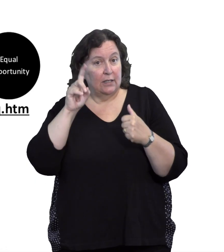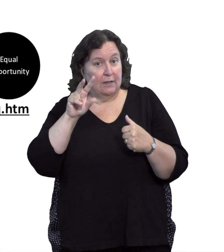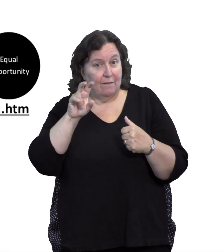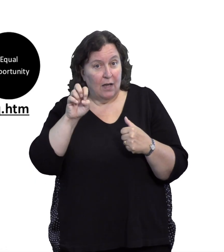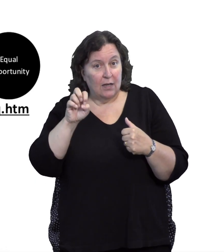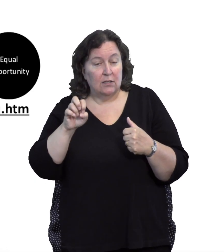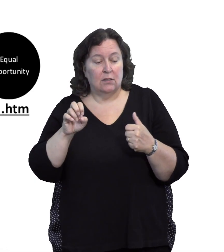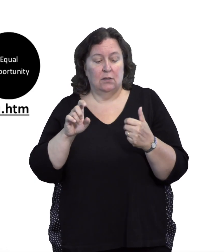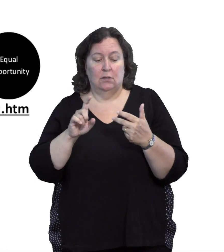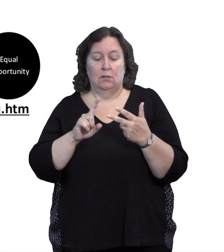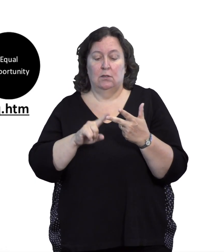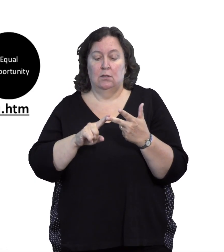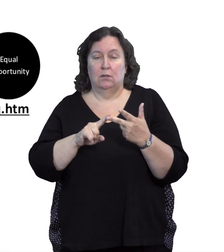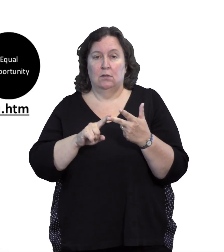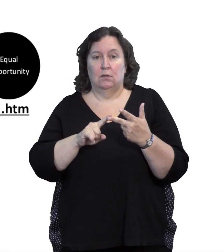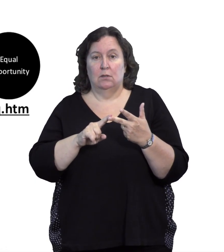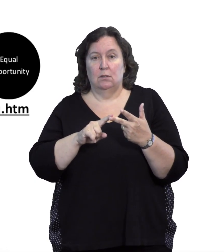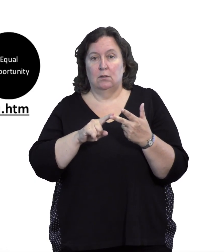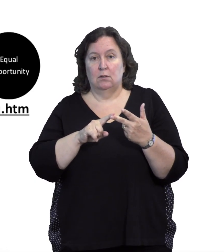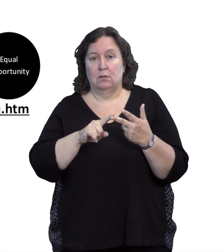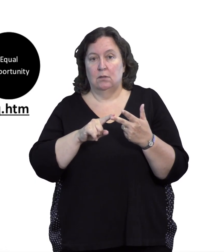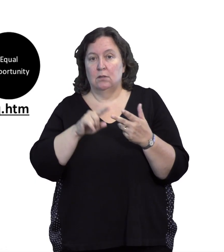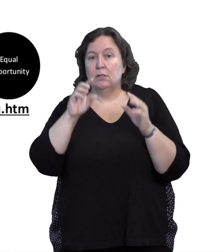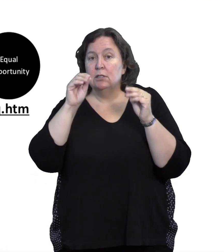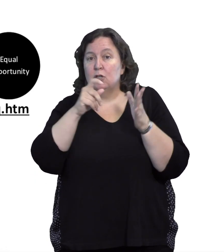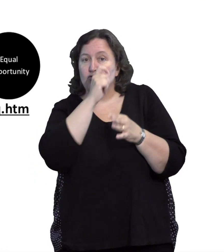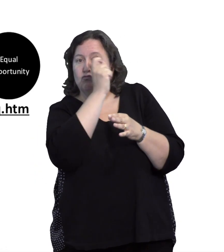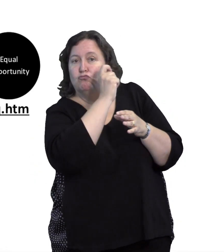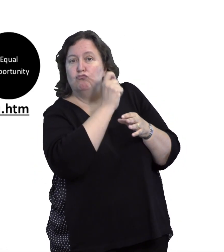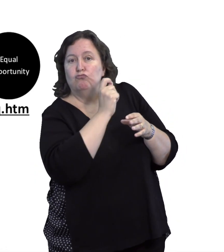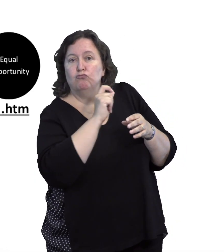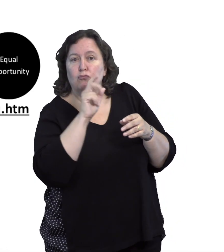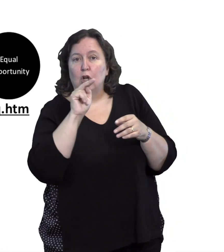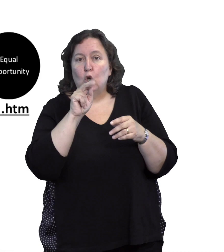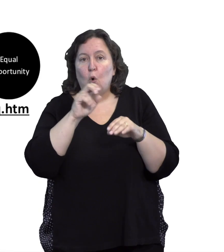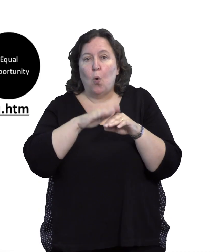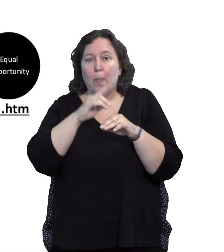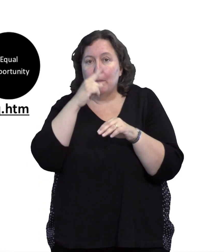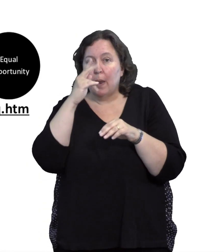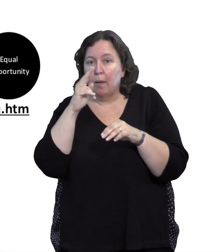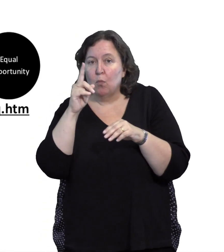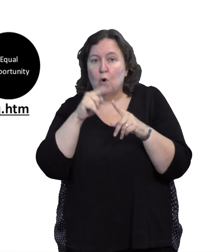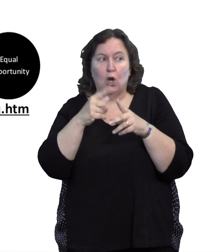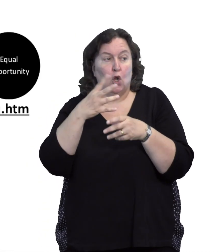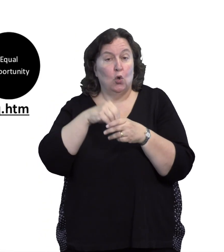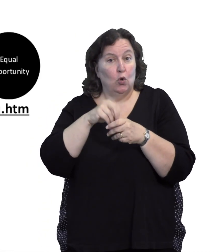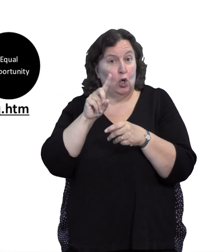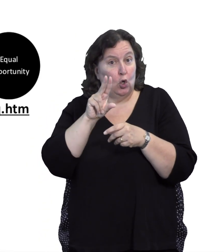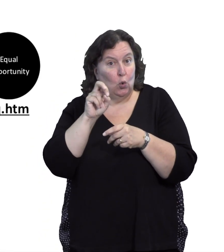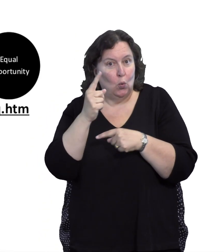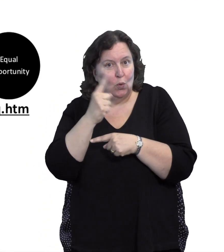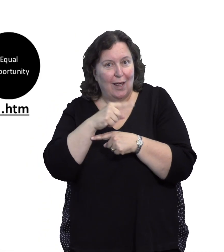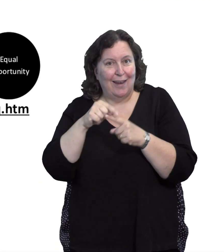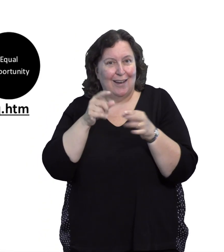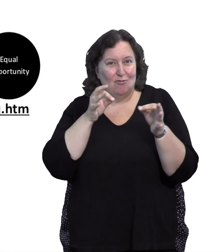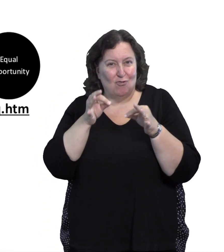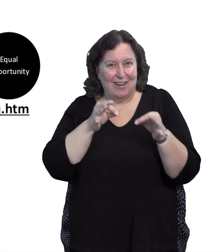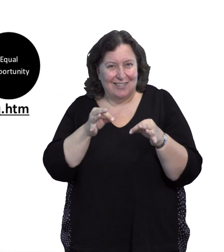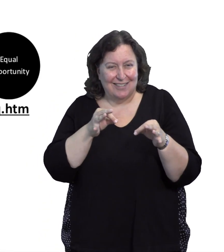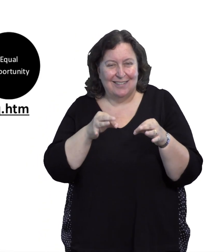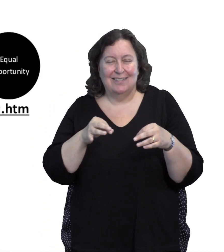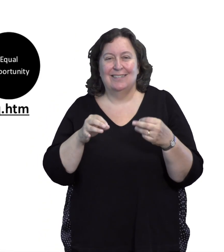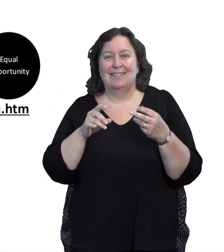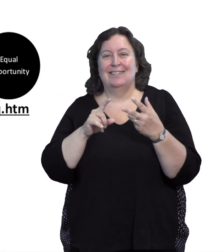devices, notes written on the board, including directions and due dates, written examples,